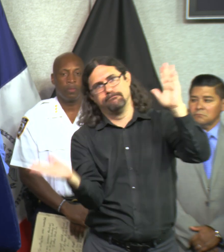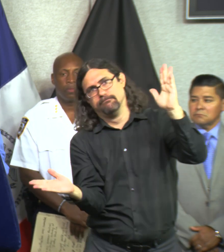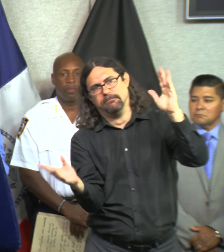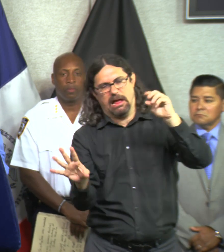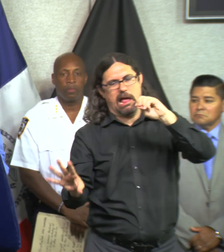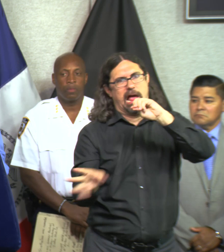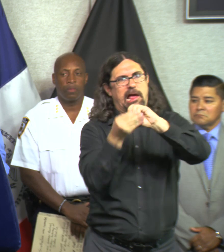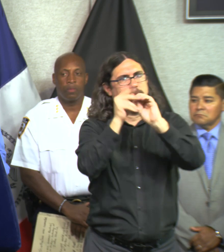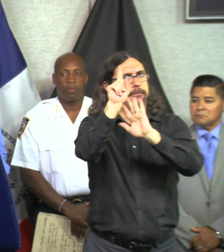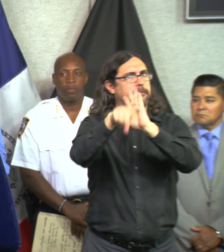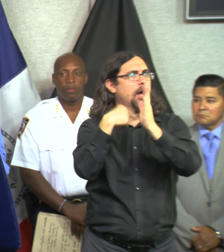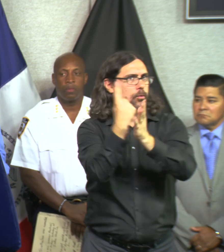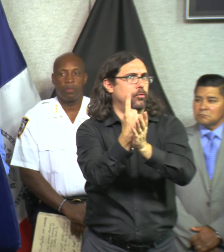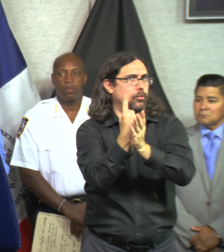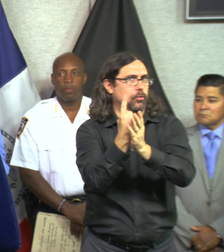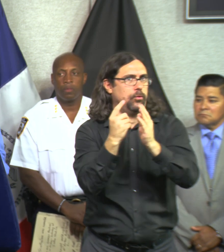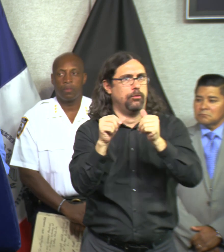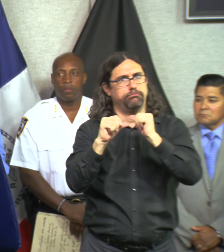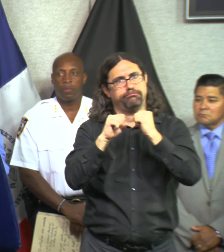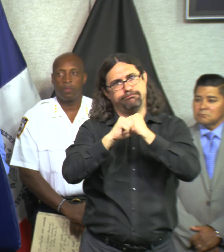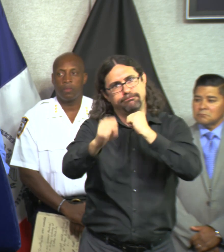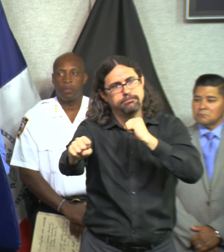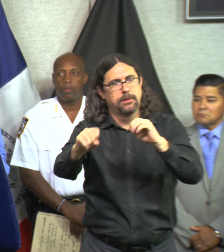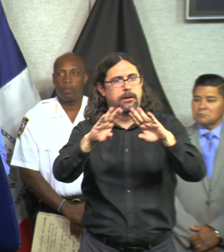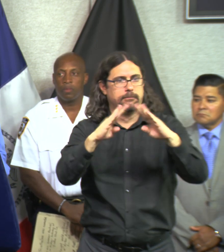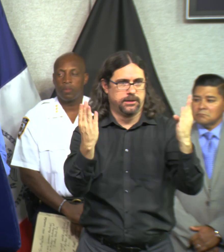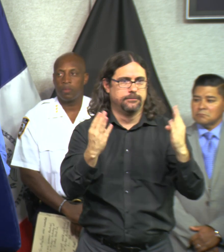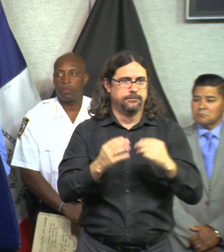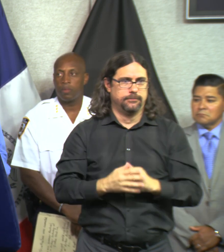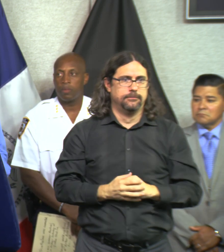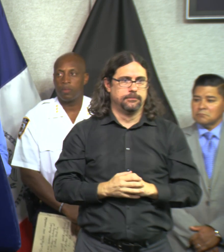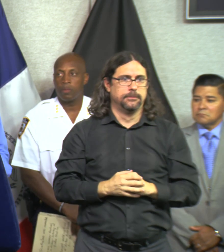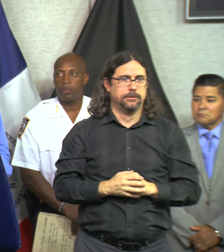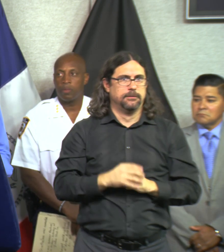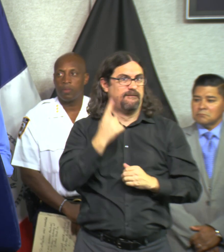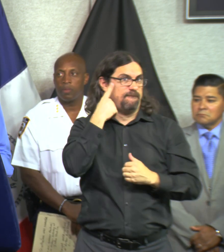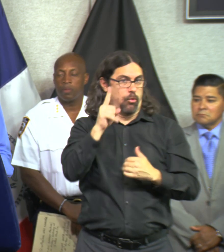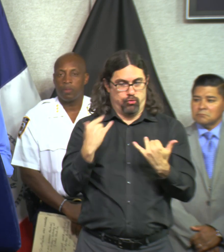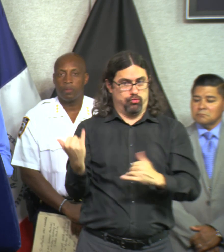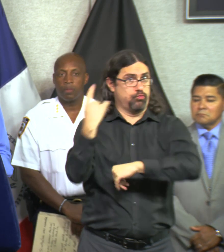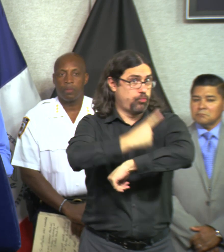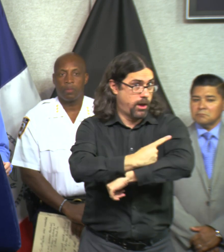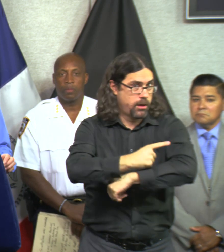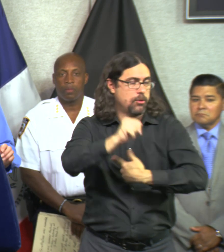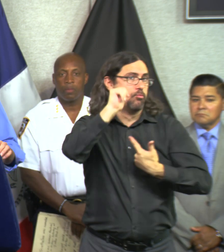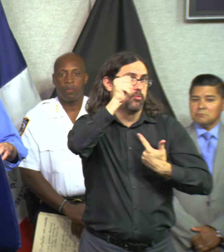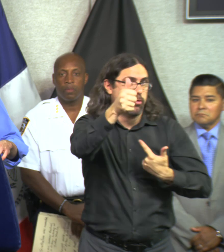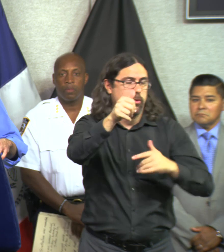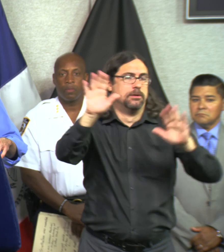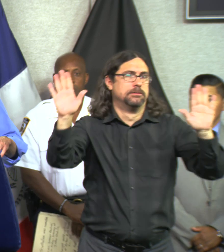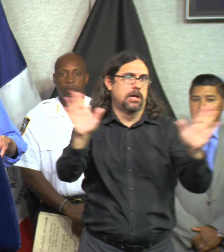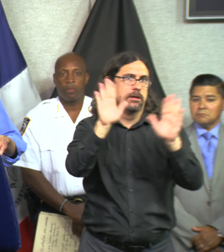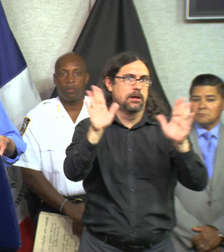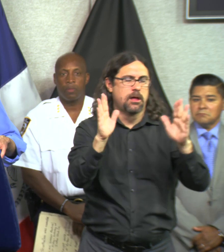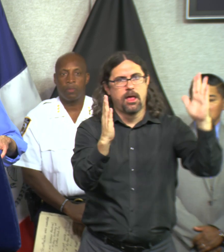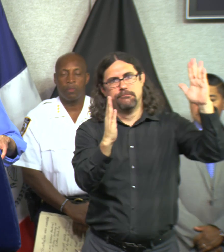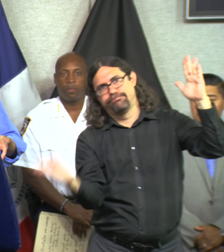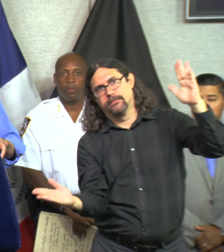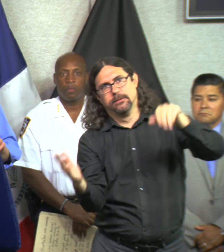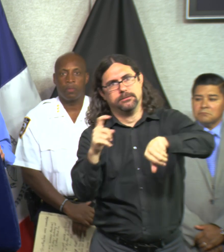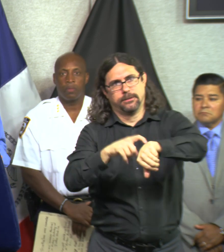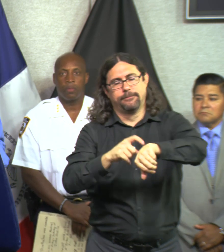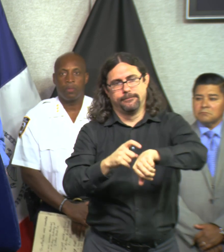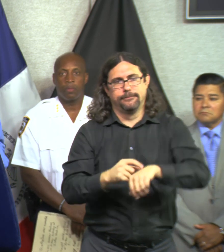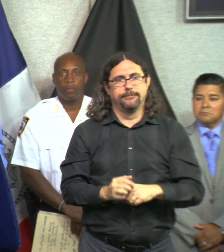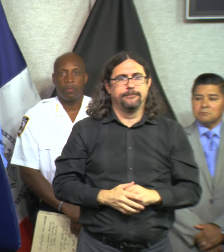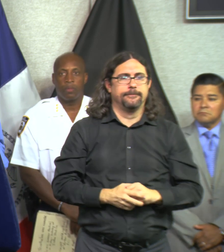added an extra hour today, tomorrow, Sunday at our beaches. 2 updates. On specific